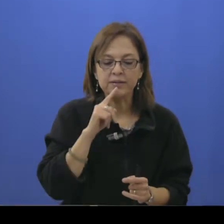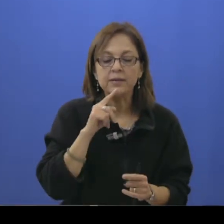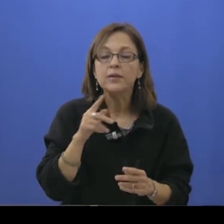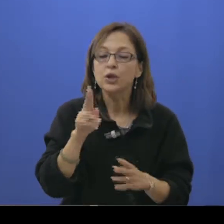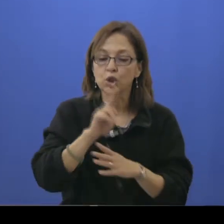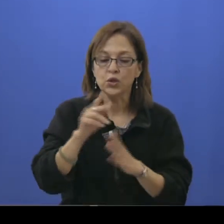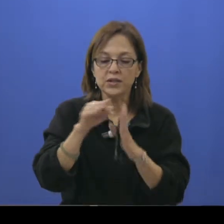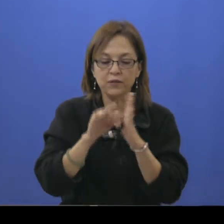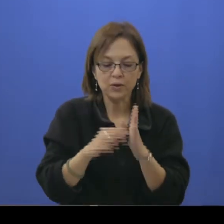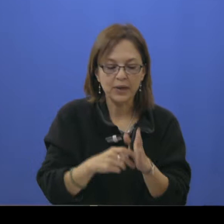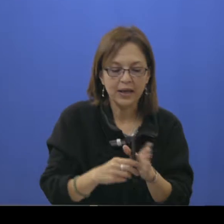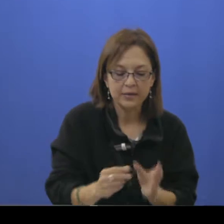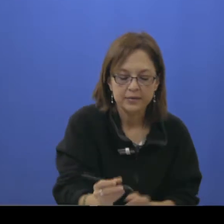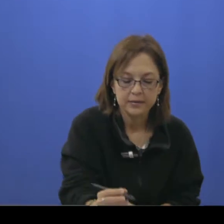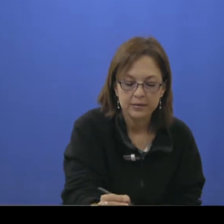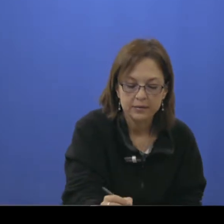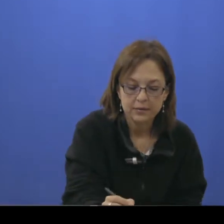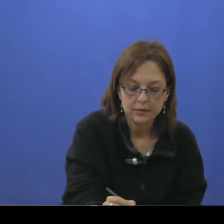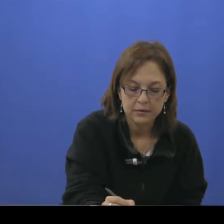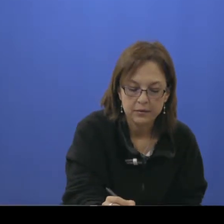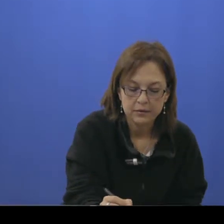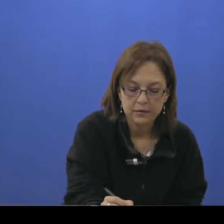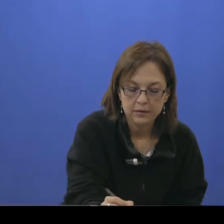Period. Use the formula.